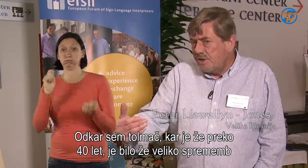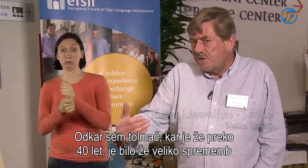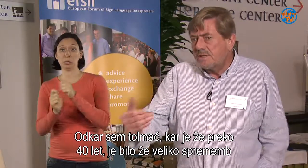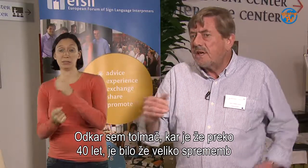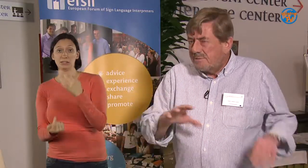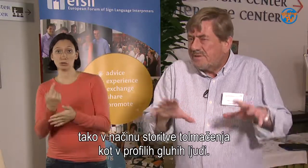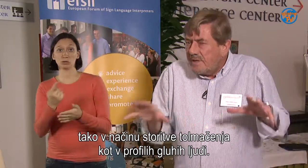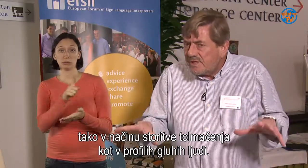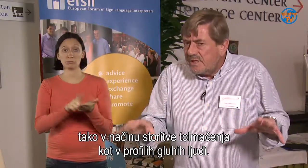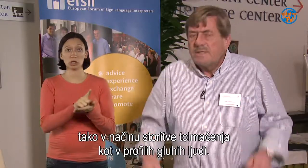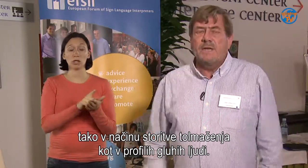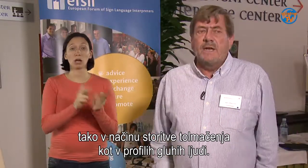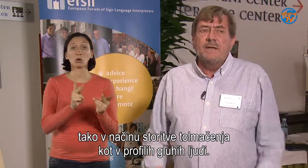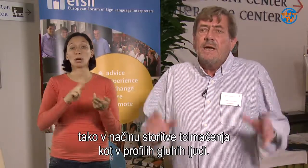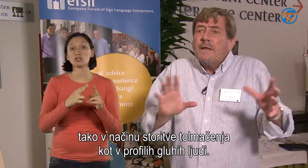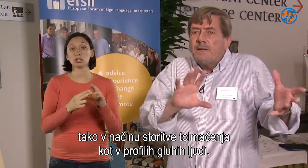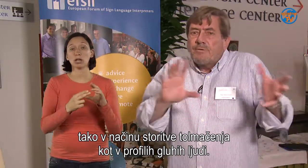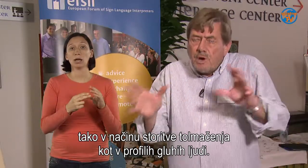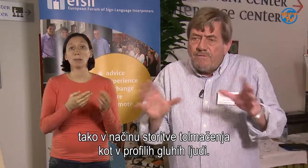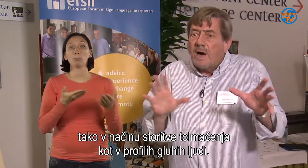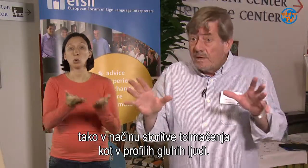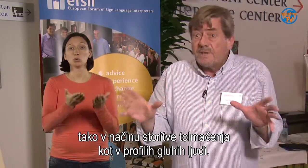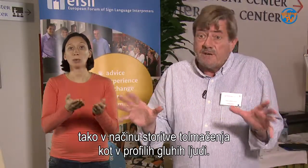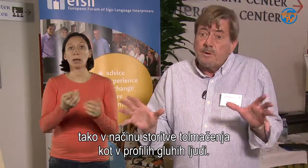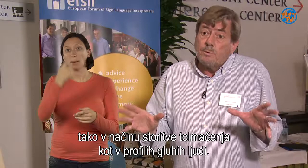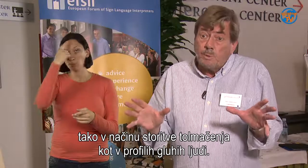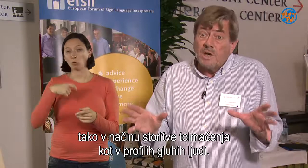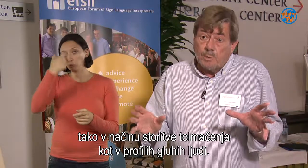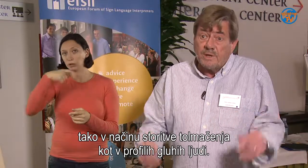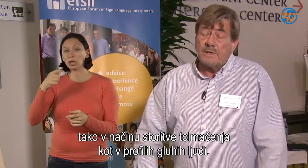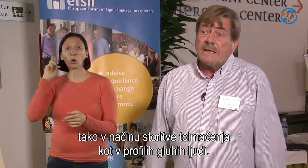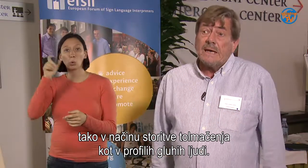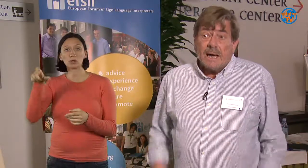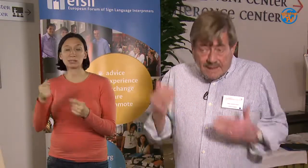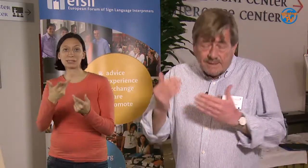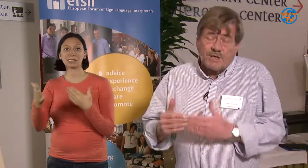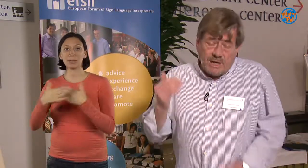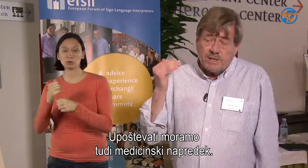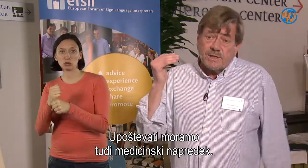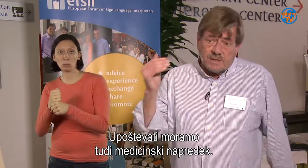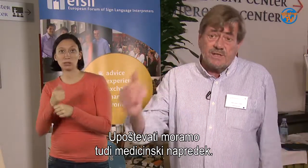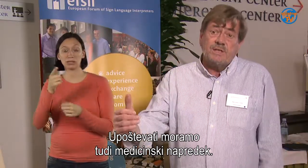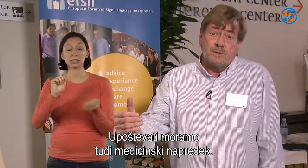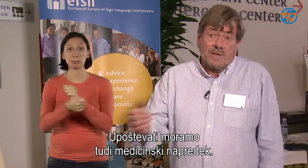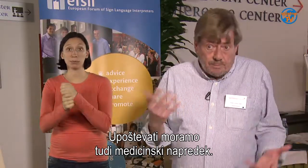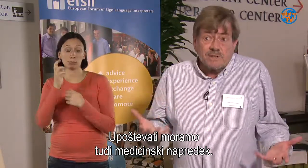changes in types of services, in the profile of the deaf people we work with. And that change is going to continue now because of